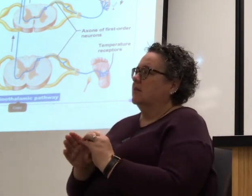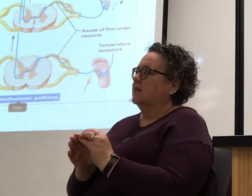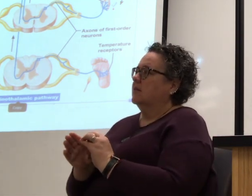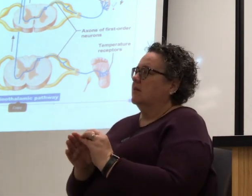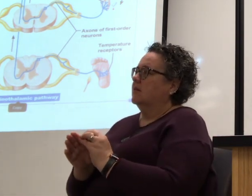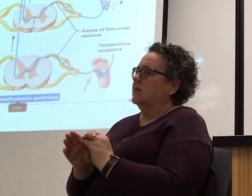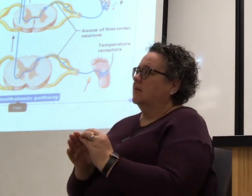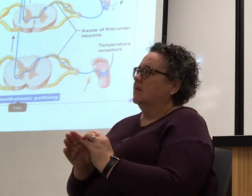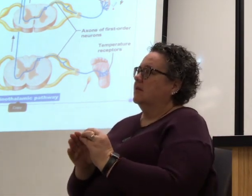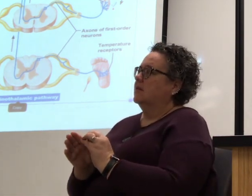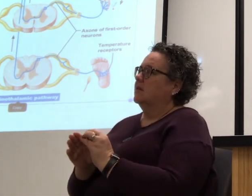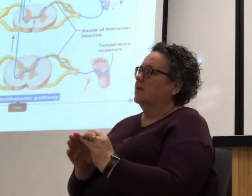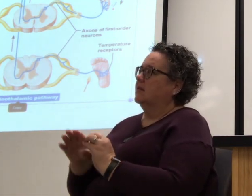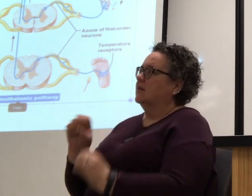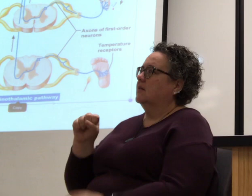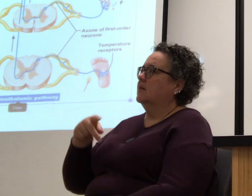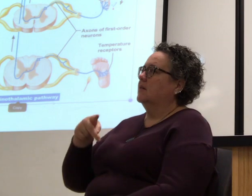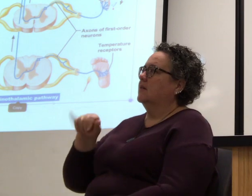Ophthalmic